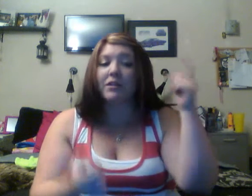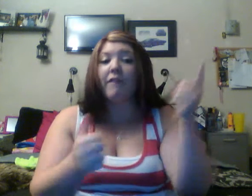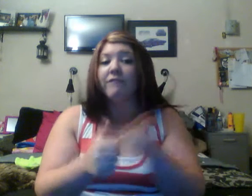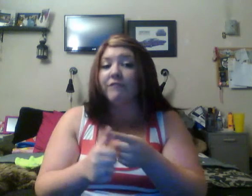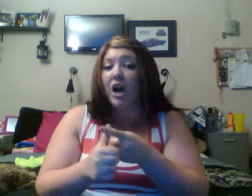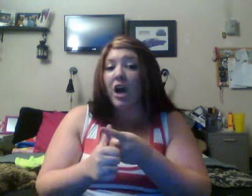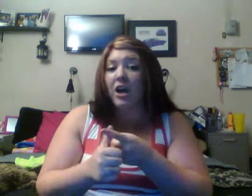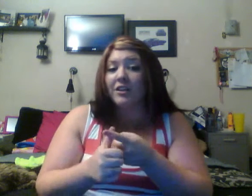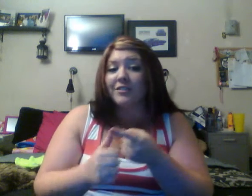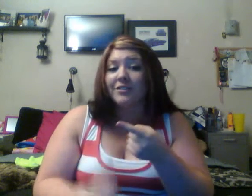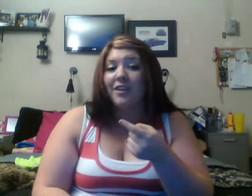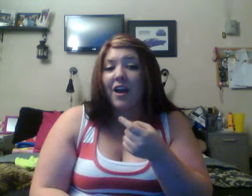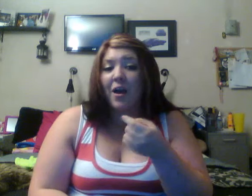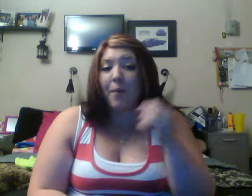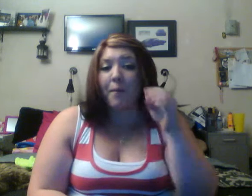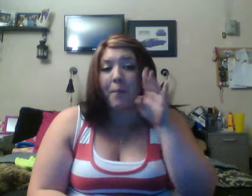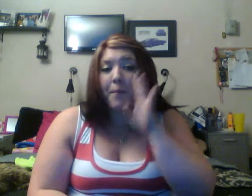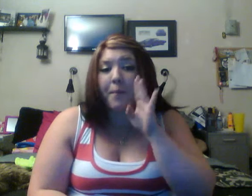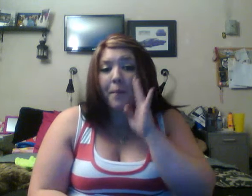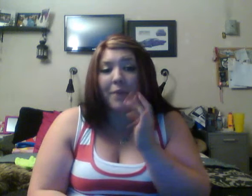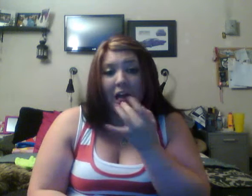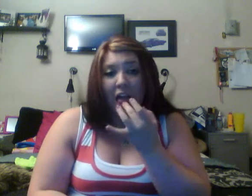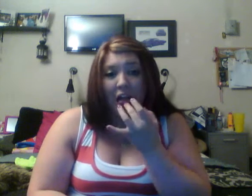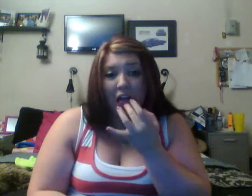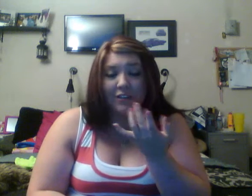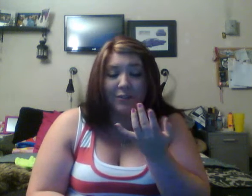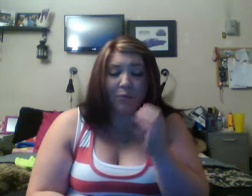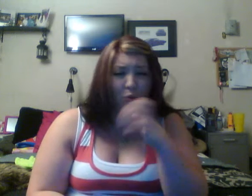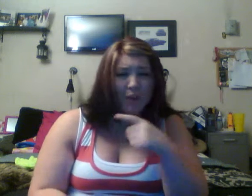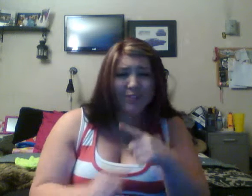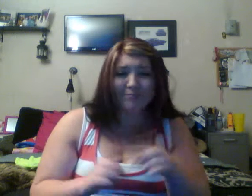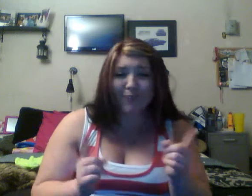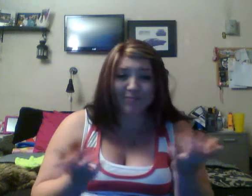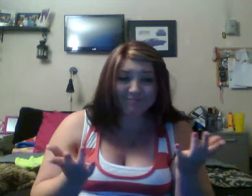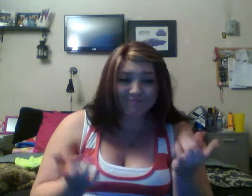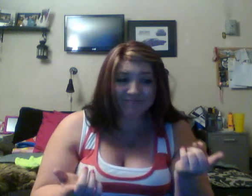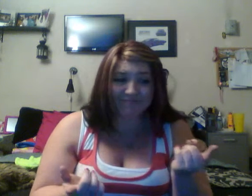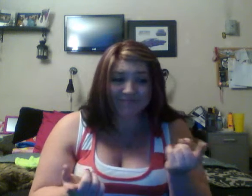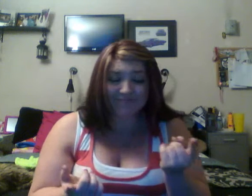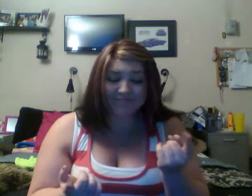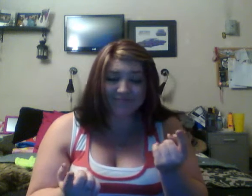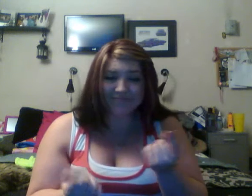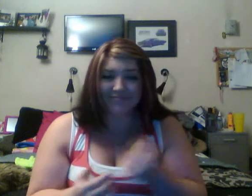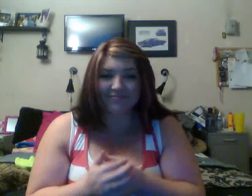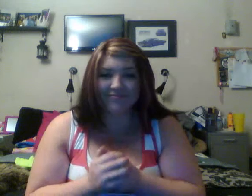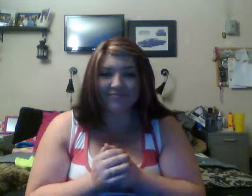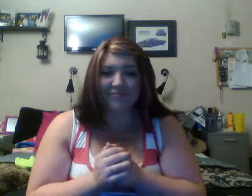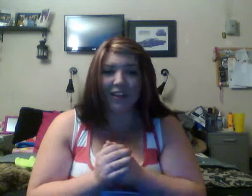that's kind of strange that somebody go around drinking beer and get paid for it, but he did. This was a time when people loved rules. You got to understand that. There